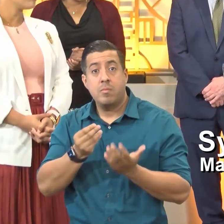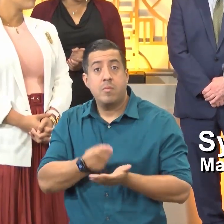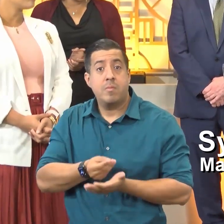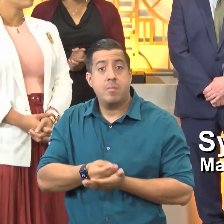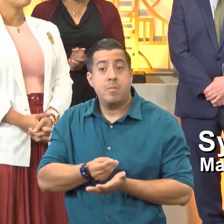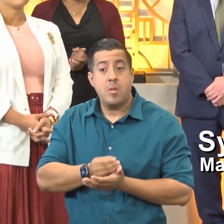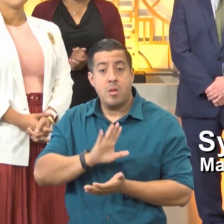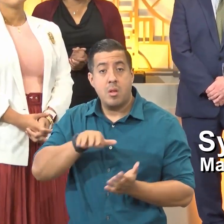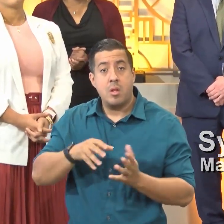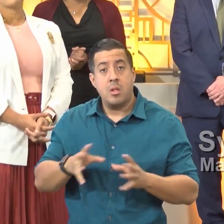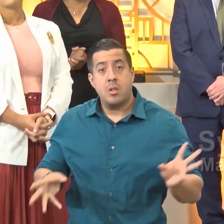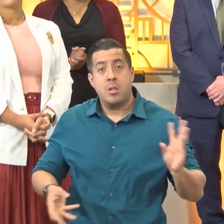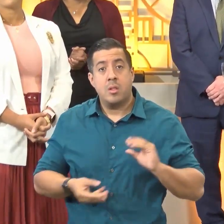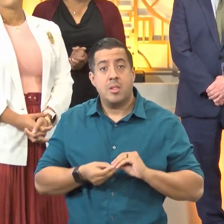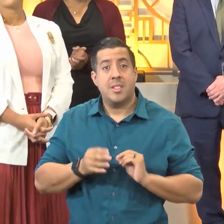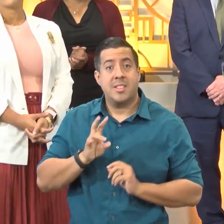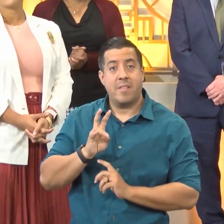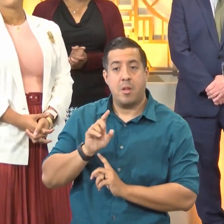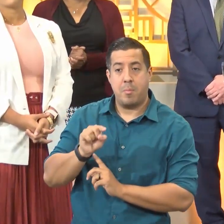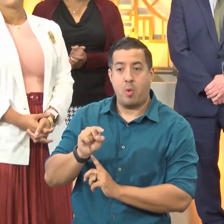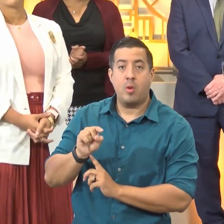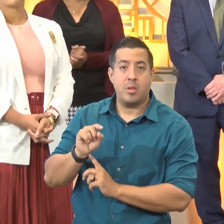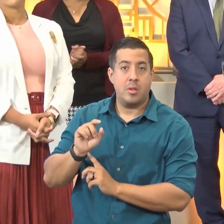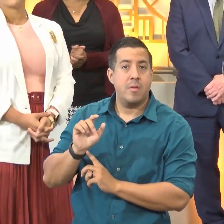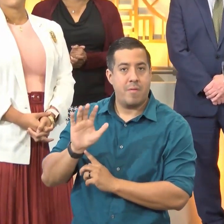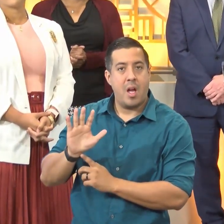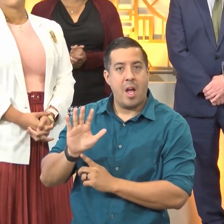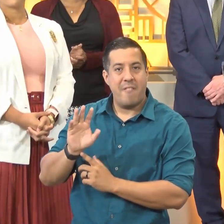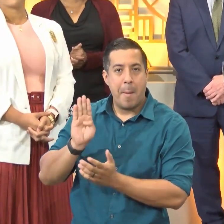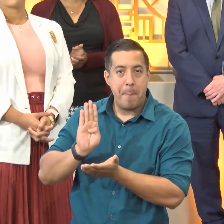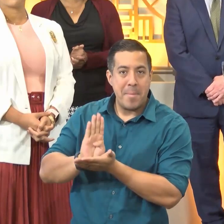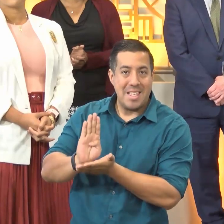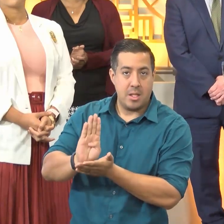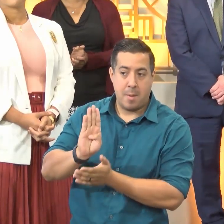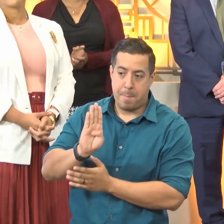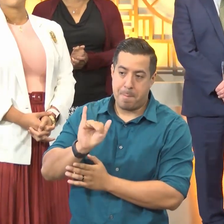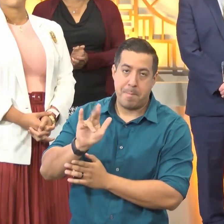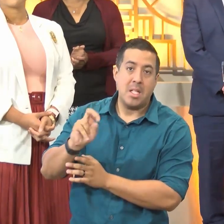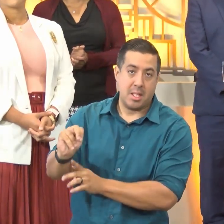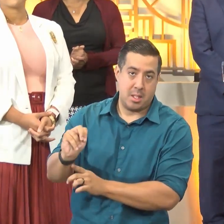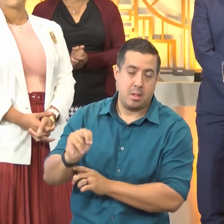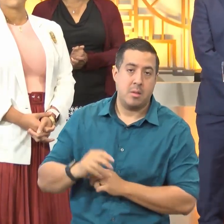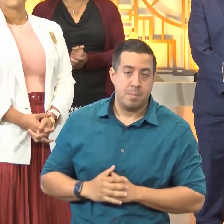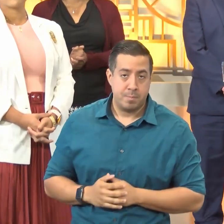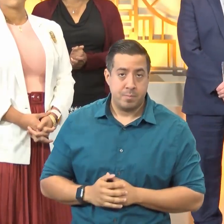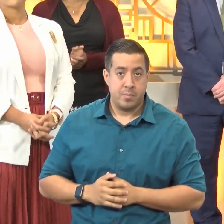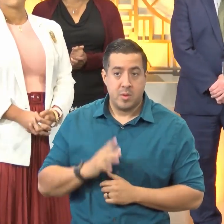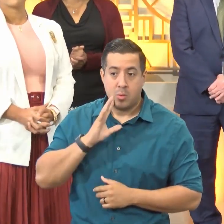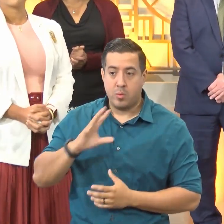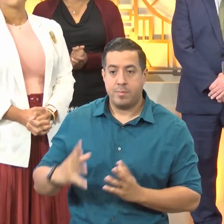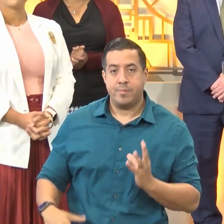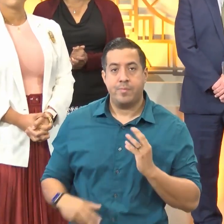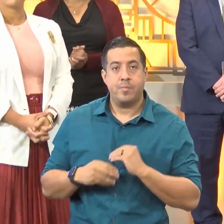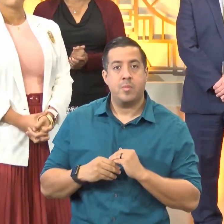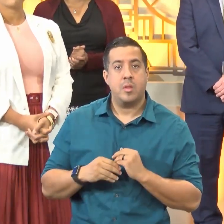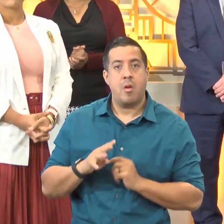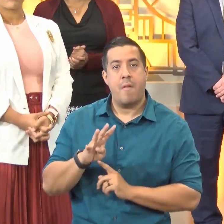total 5.71 billion. That's with a B. An increase of